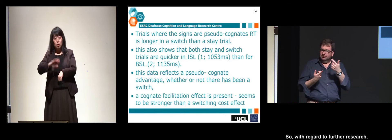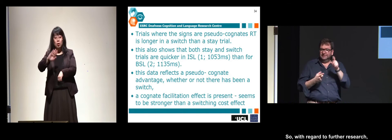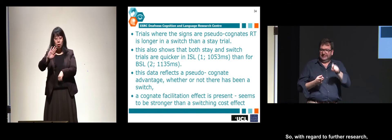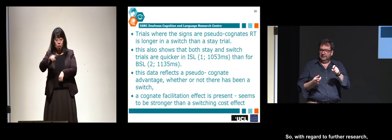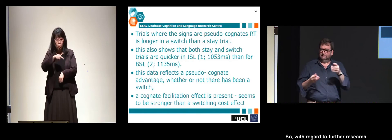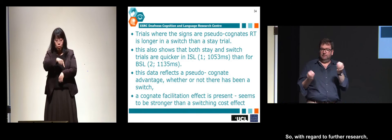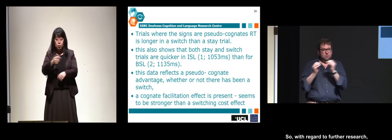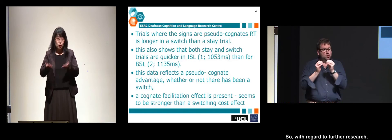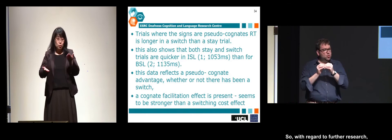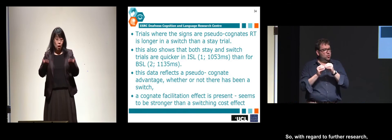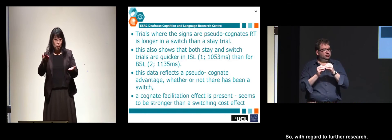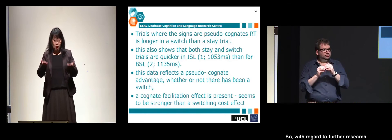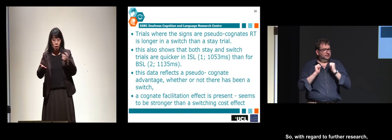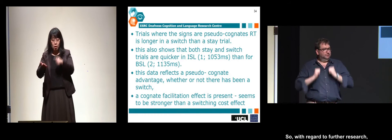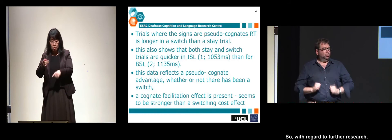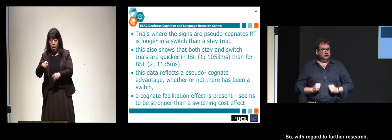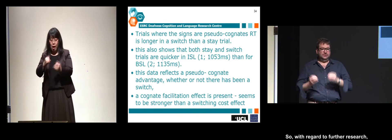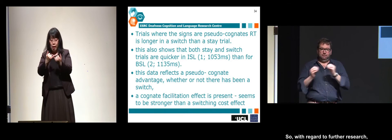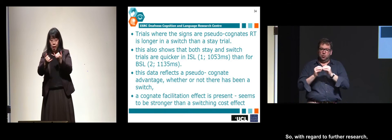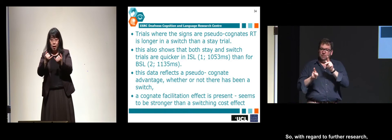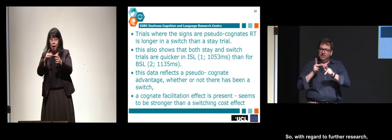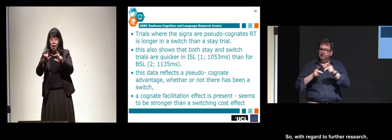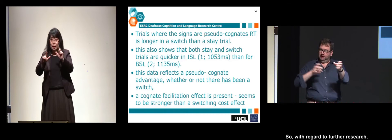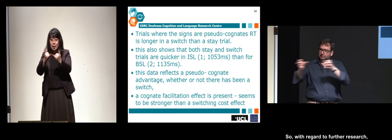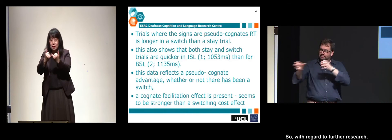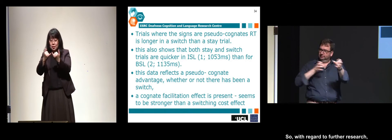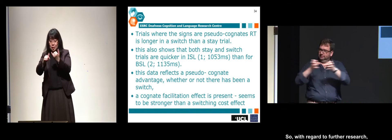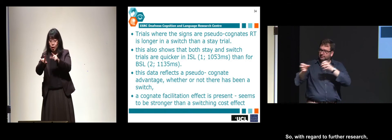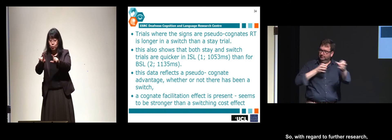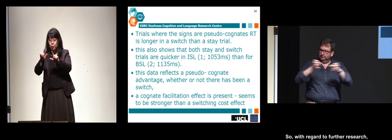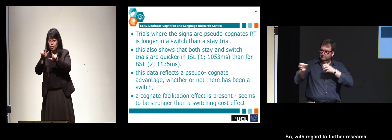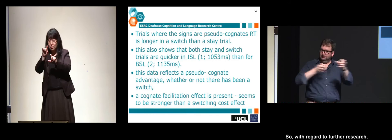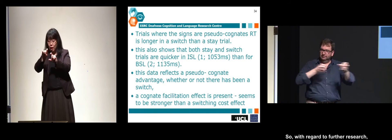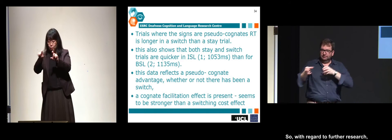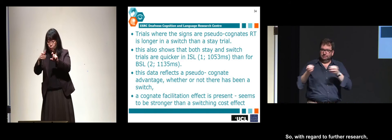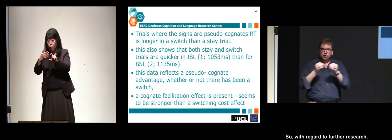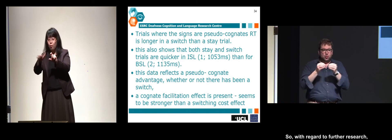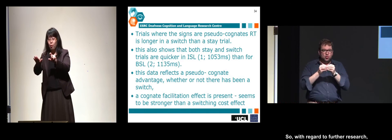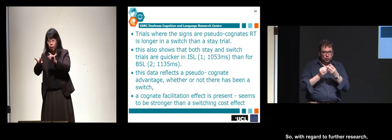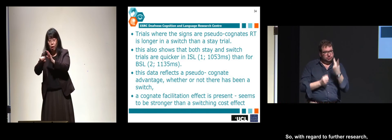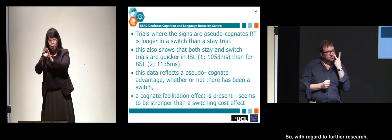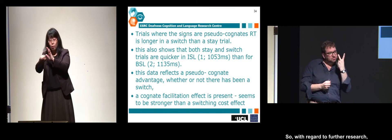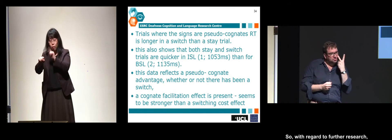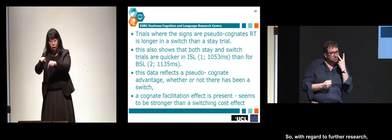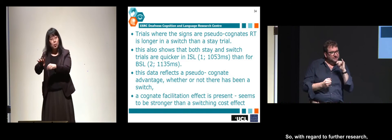So with regard to further research, obviously, we need more subjects.